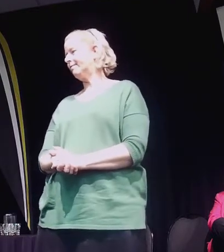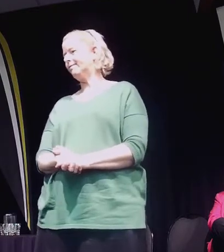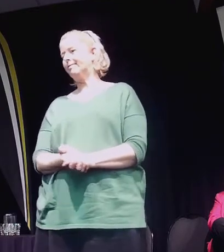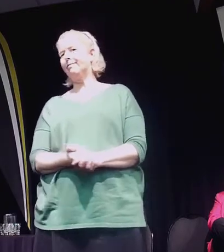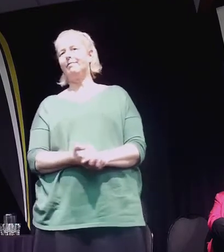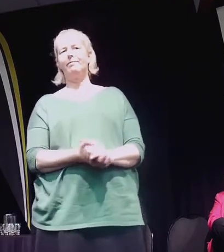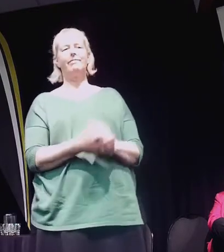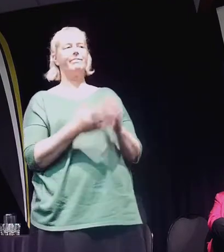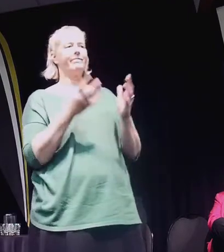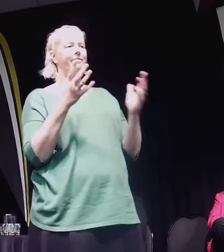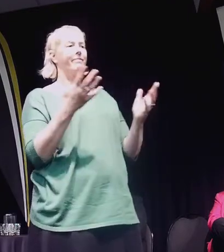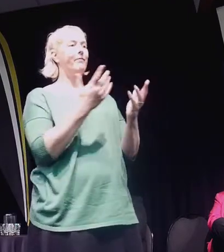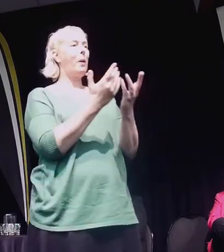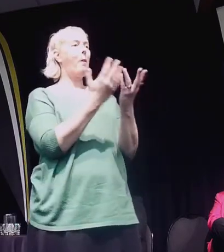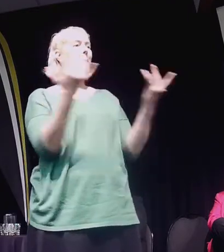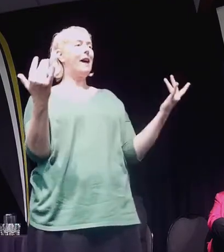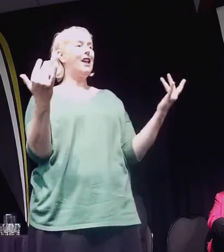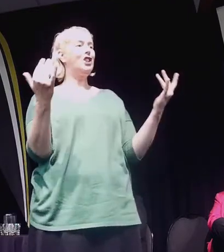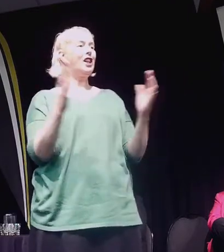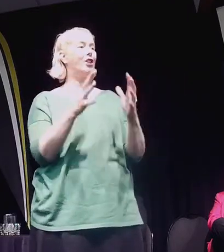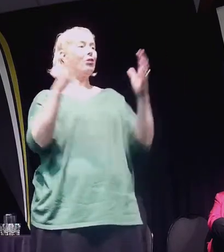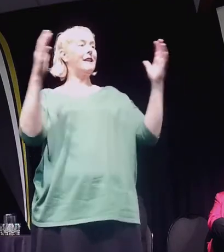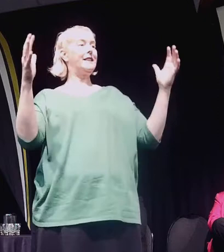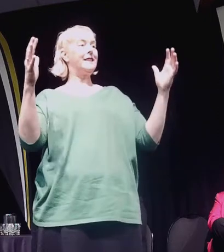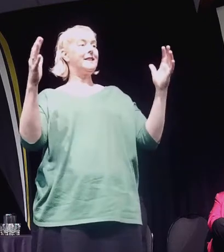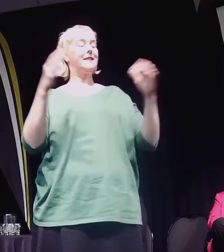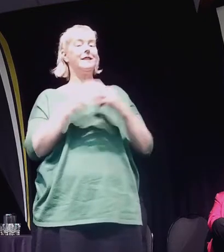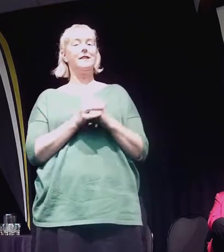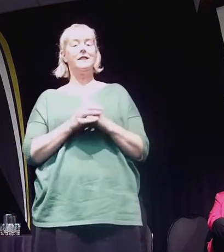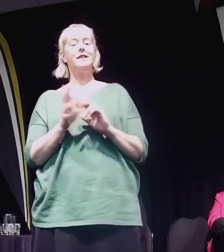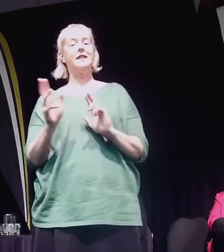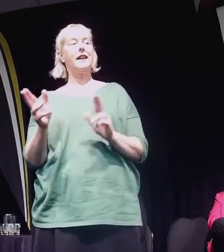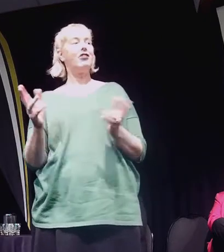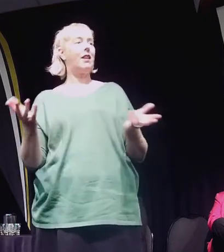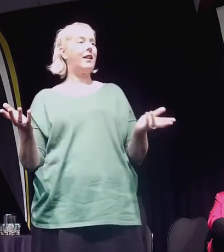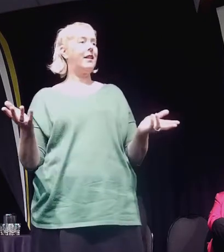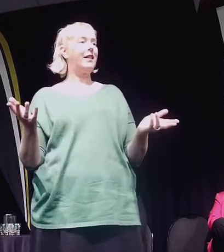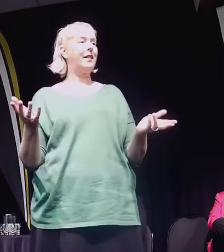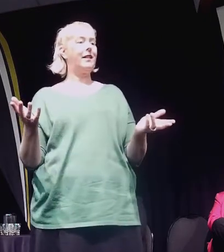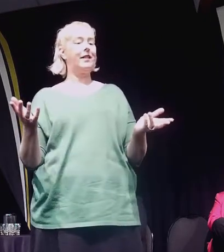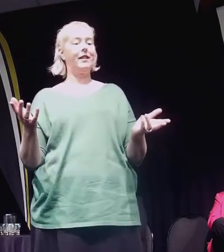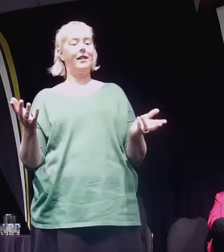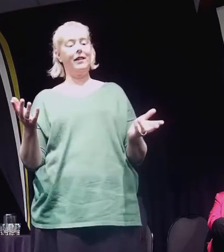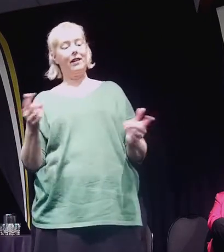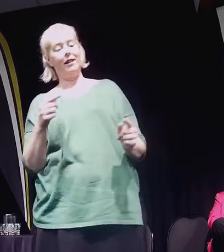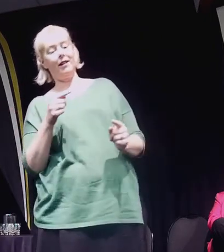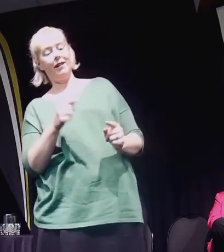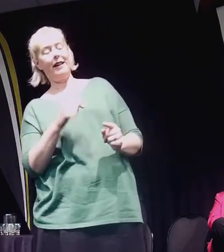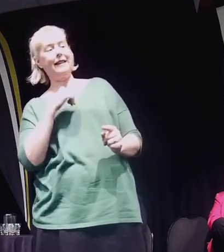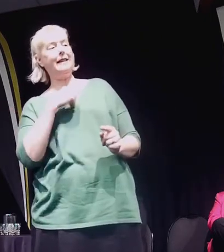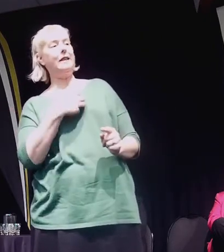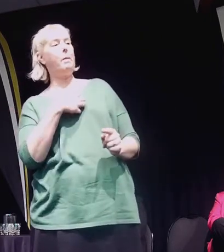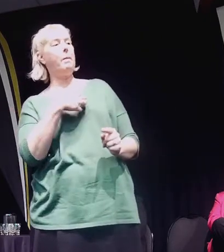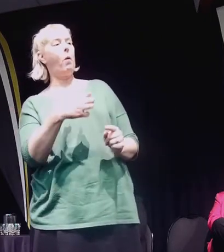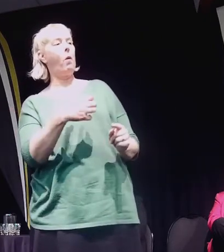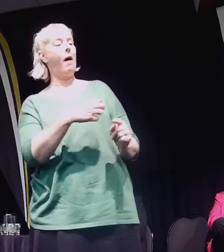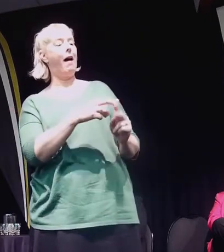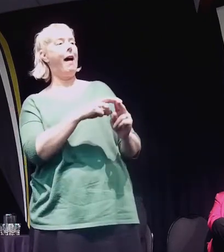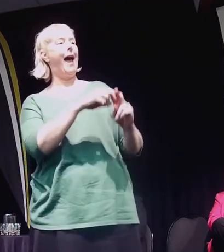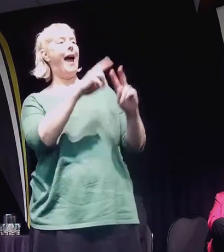As the population increases, it's natural that a rise in demand of housing will also